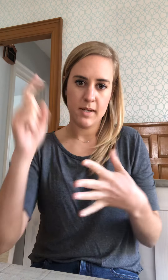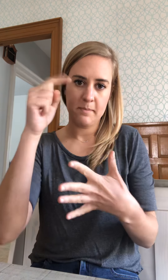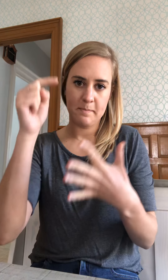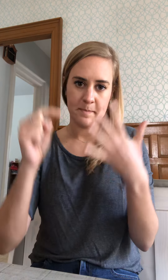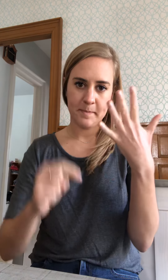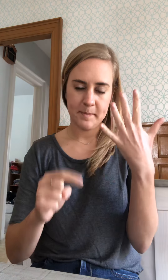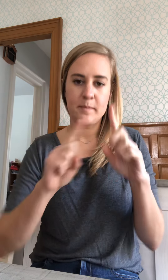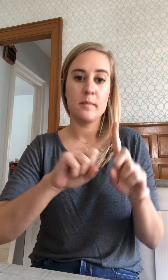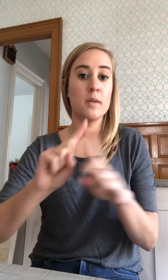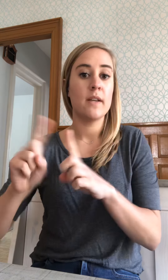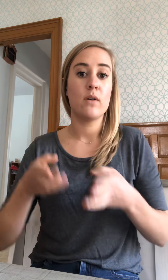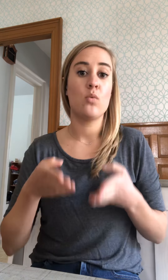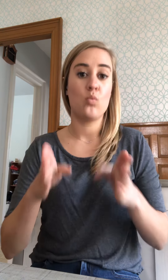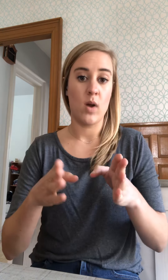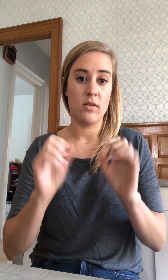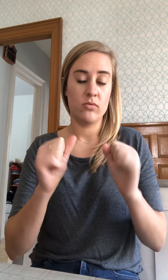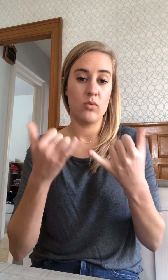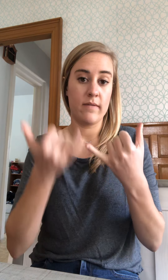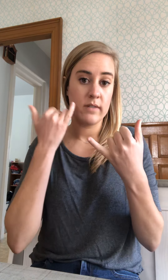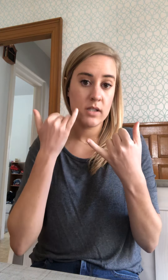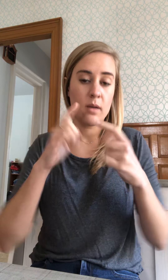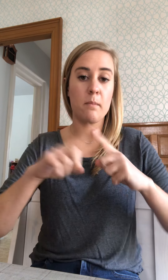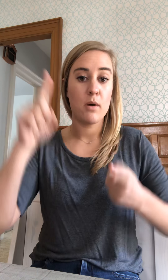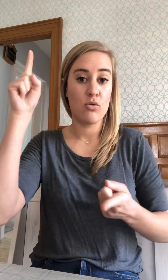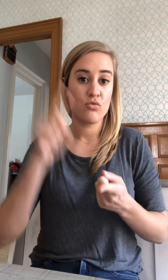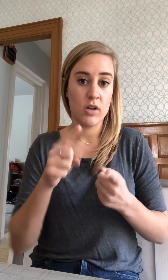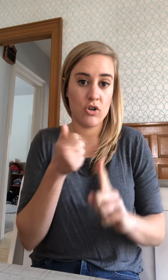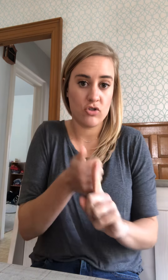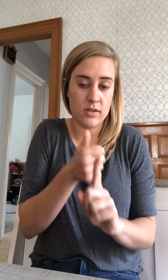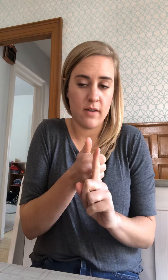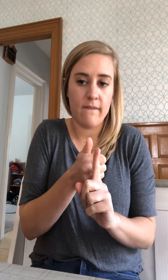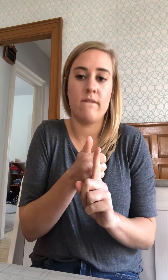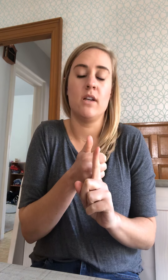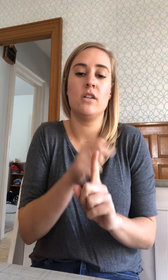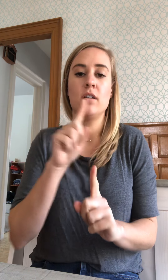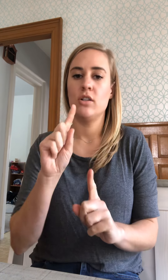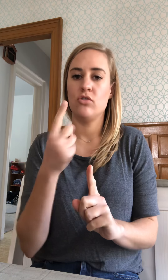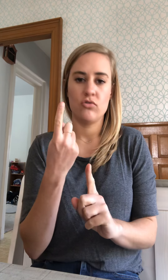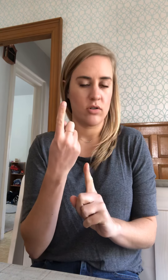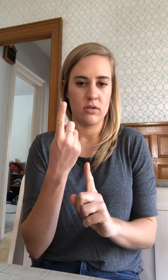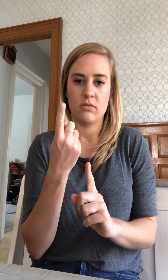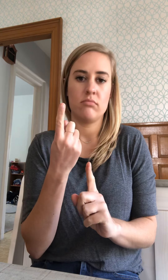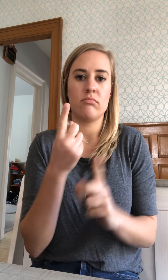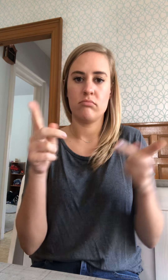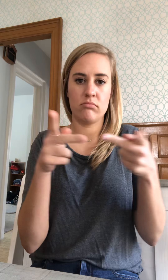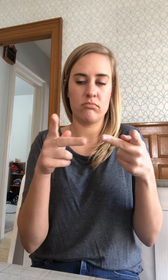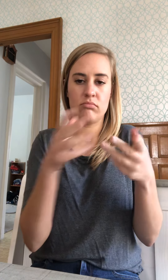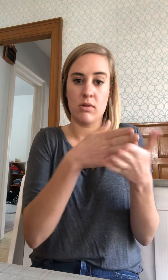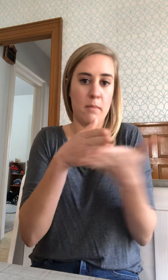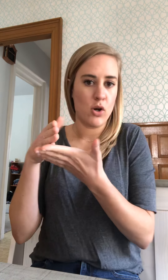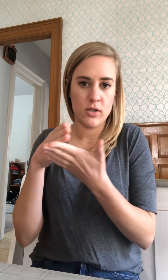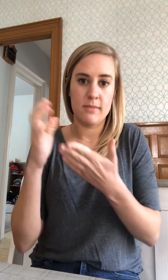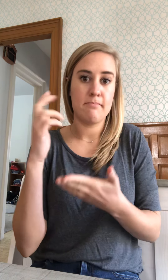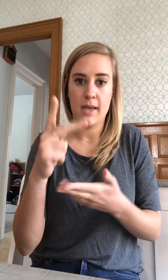fixation, but the reduction itself is just you reorient the segments as best you can without seeing